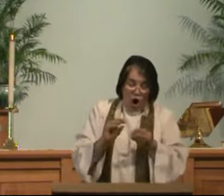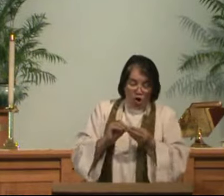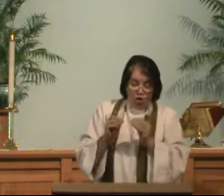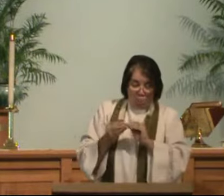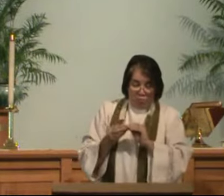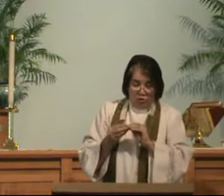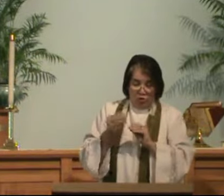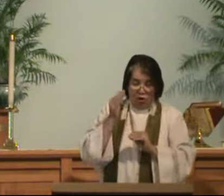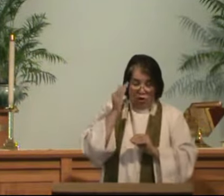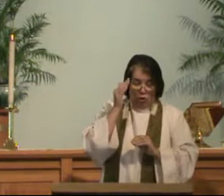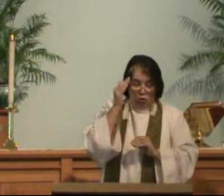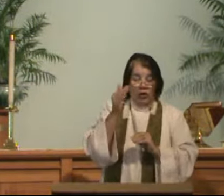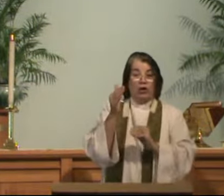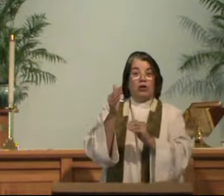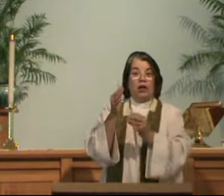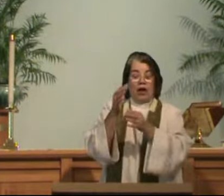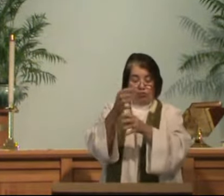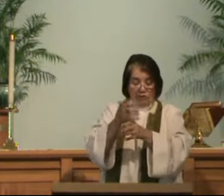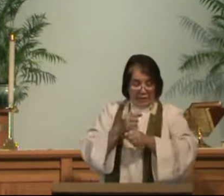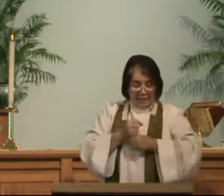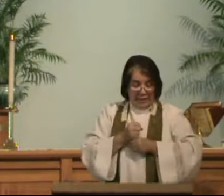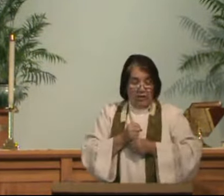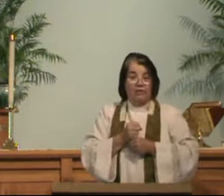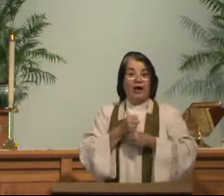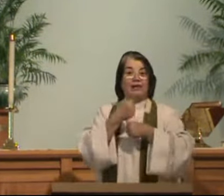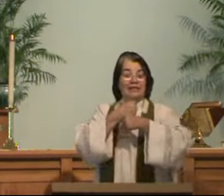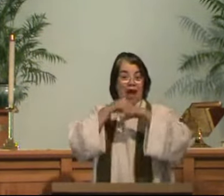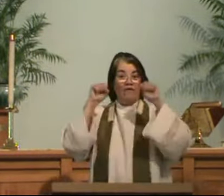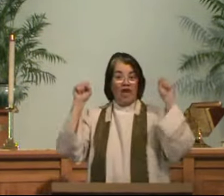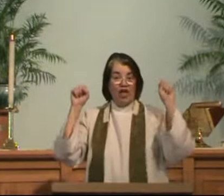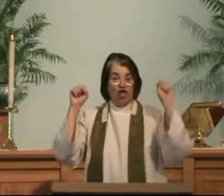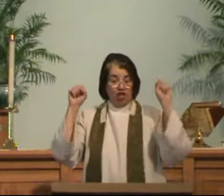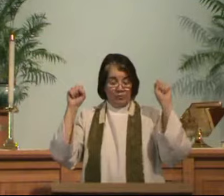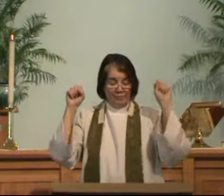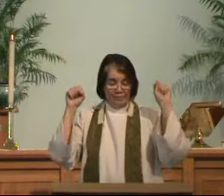small number will receive salvation.'"